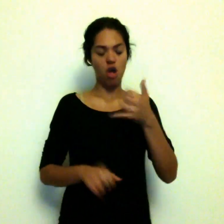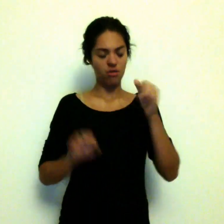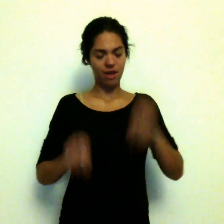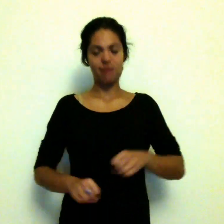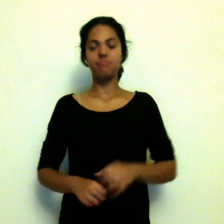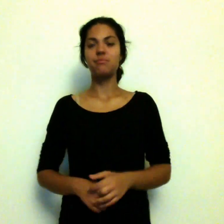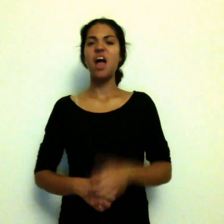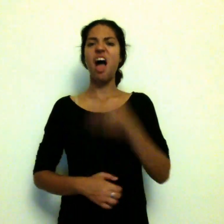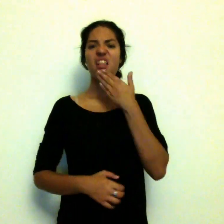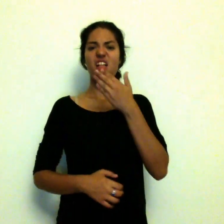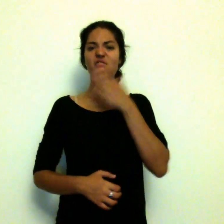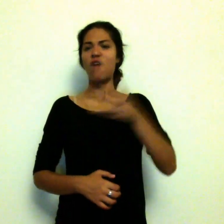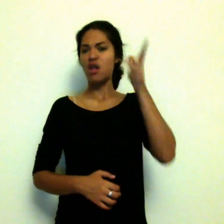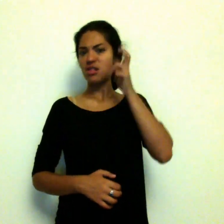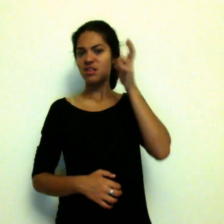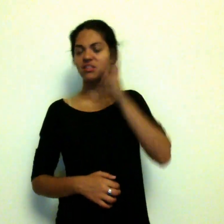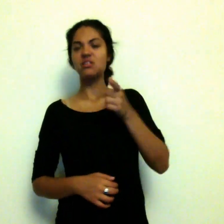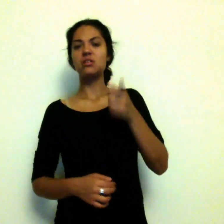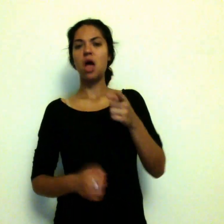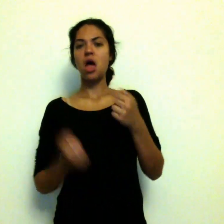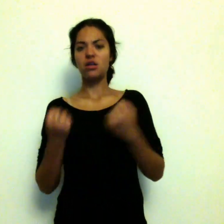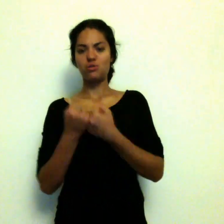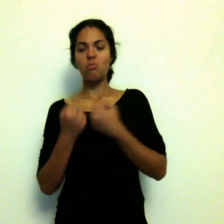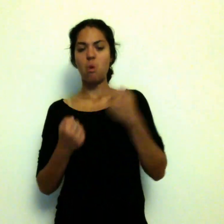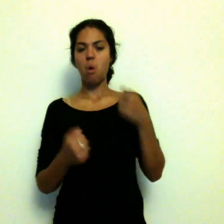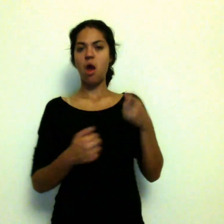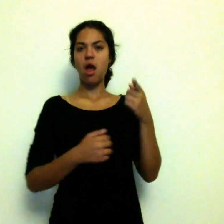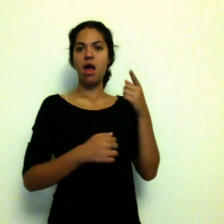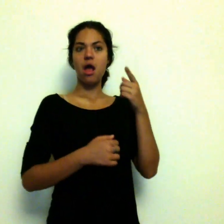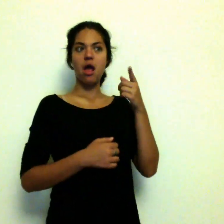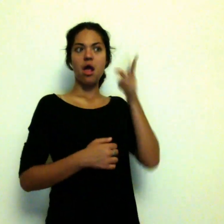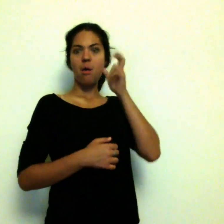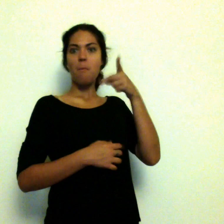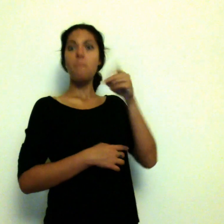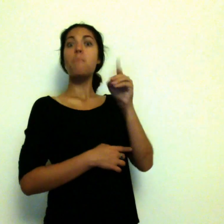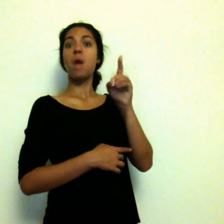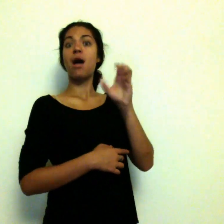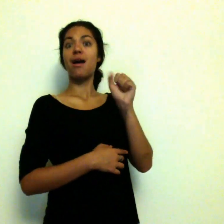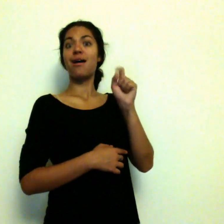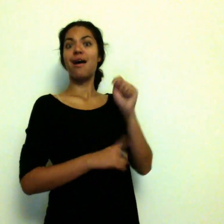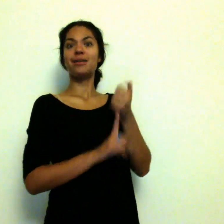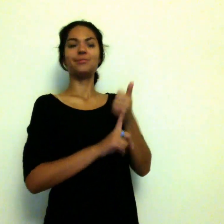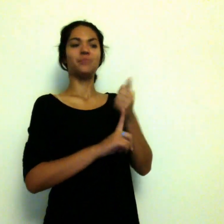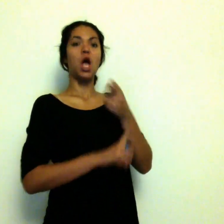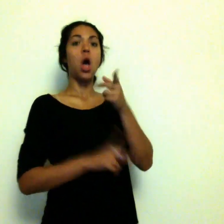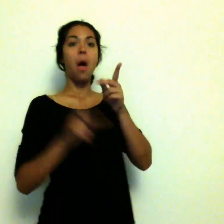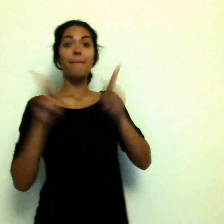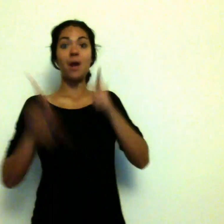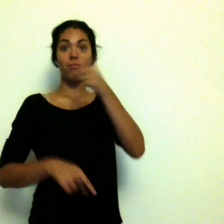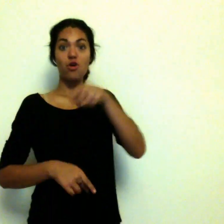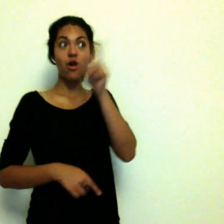listener-supported radio ministry and is furnished by Ravi Zacharias International Ministries, Atlanta, Georgia.